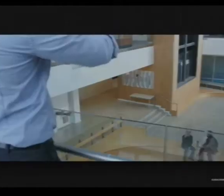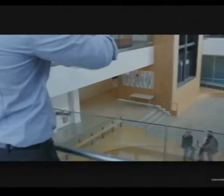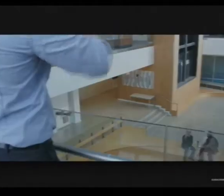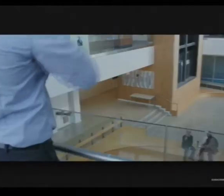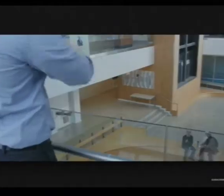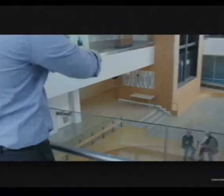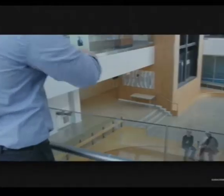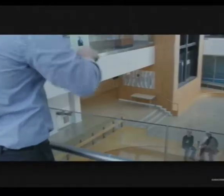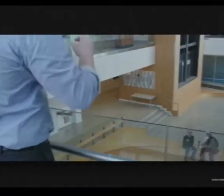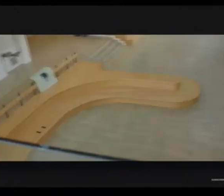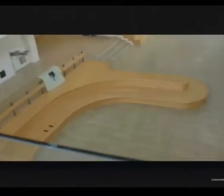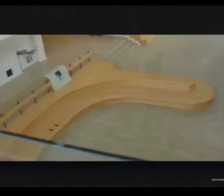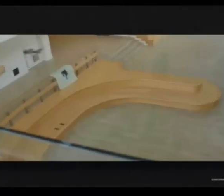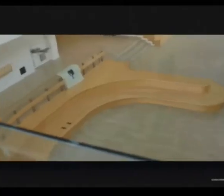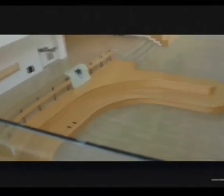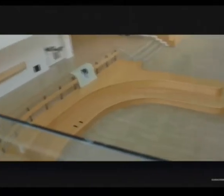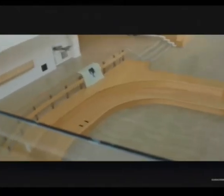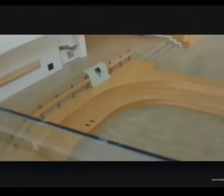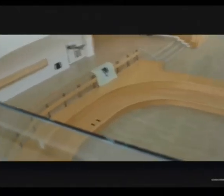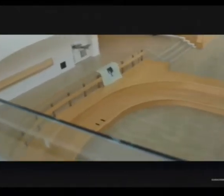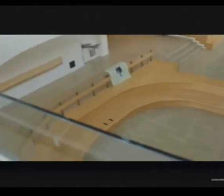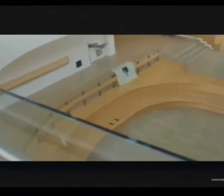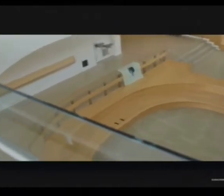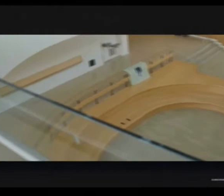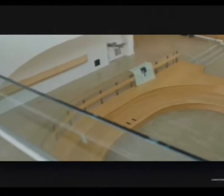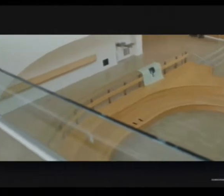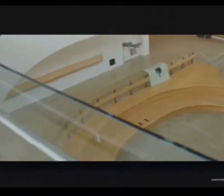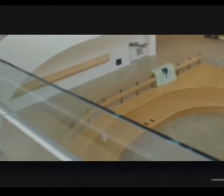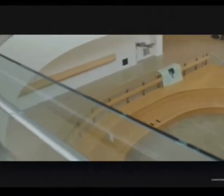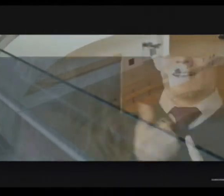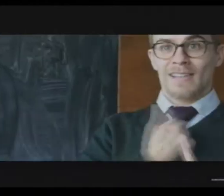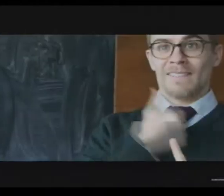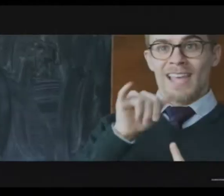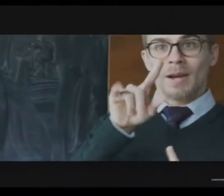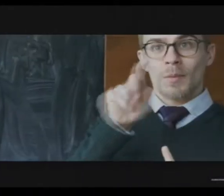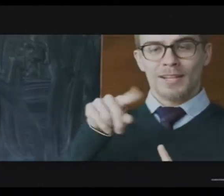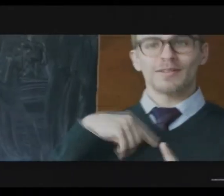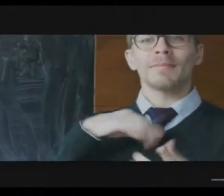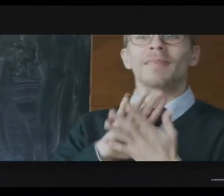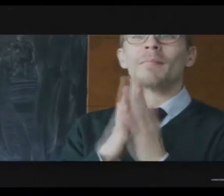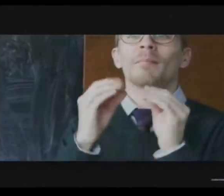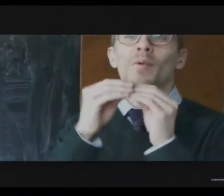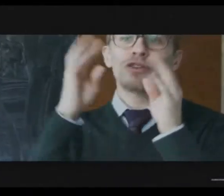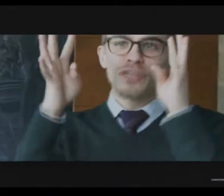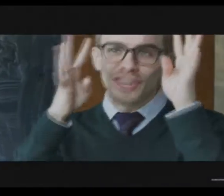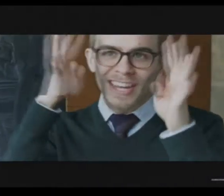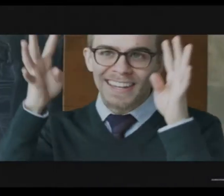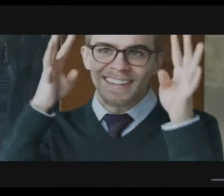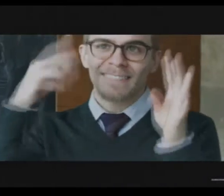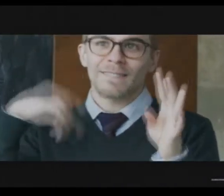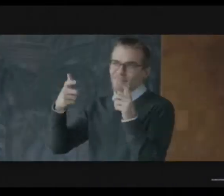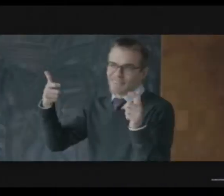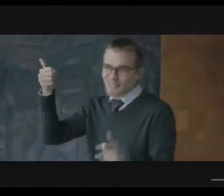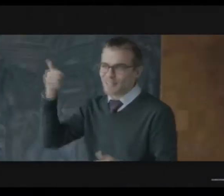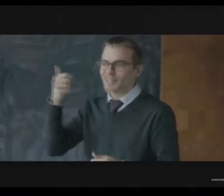space. And so we've begun to ask ourselves these questions, and because of that, gotten a lot more creative, begun to think